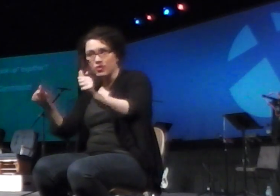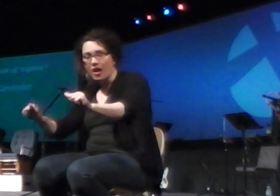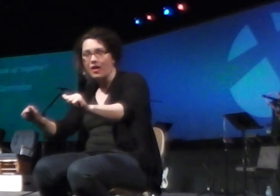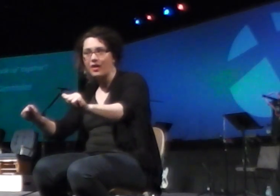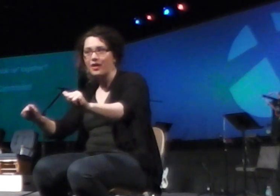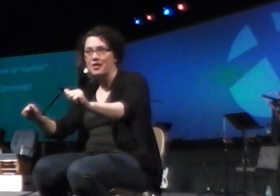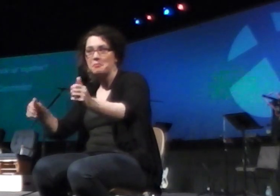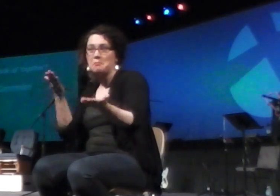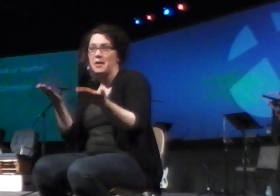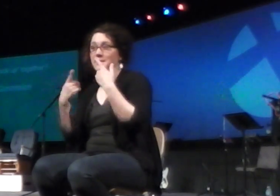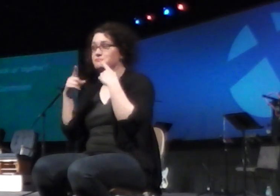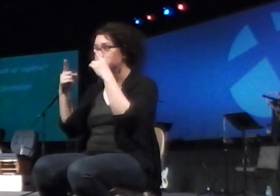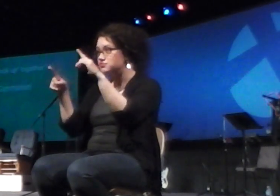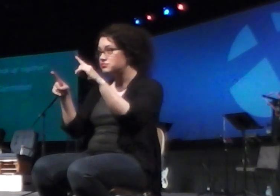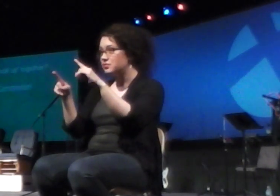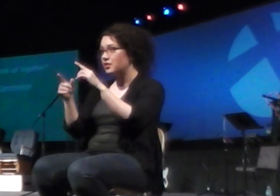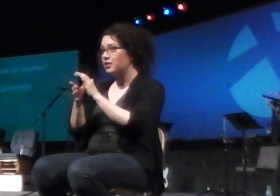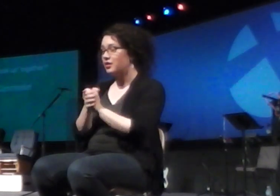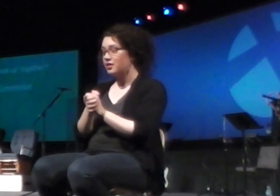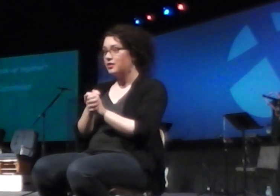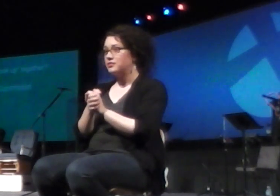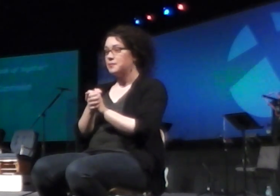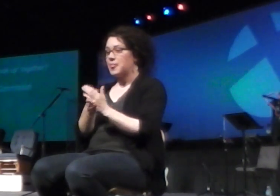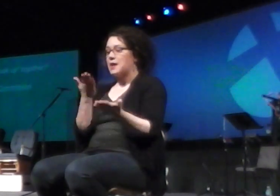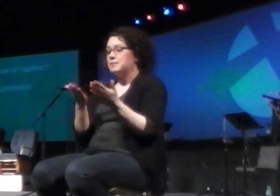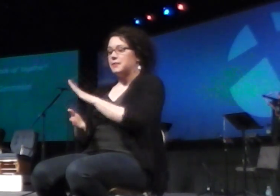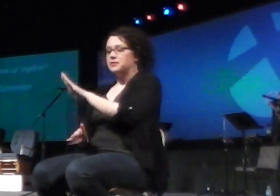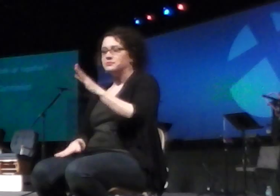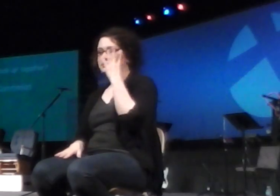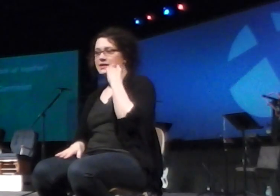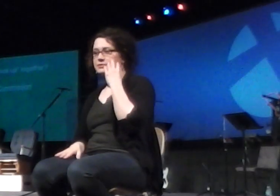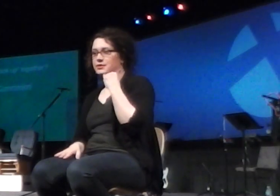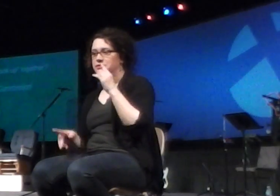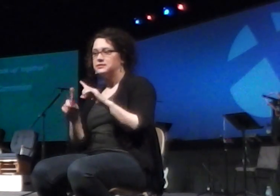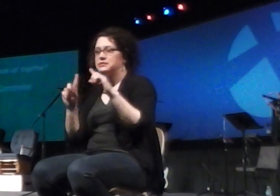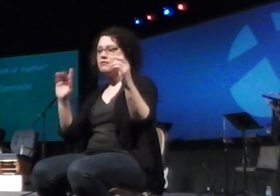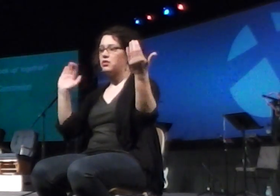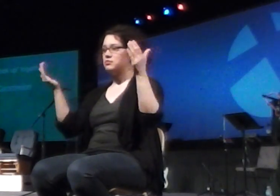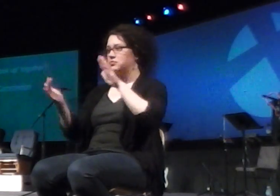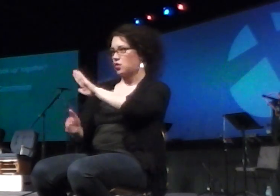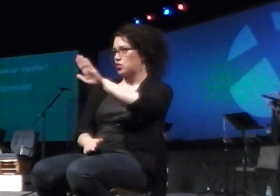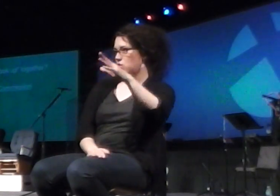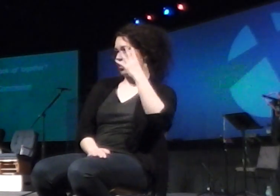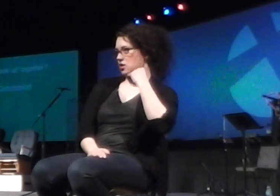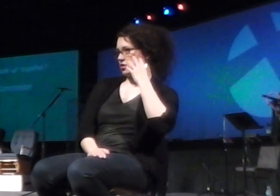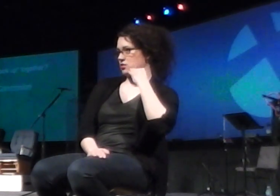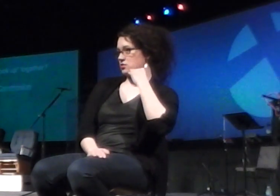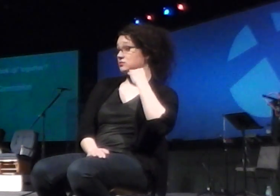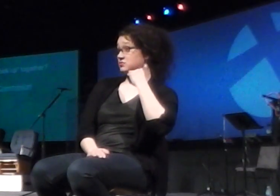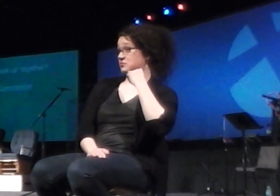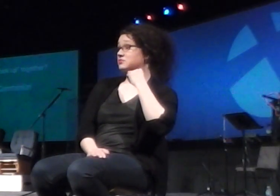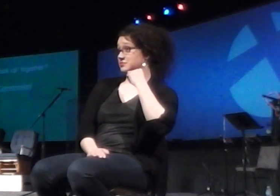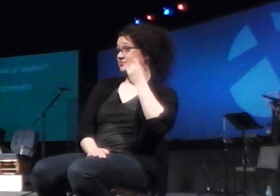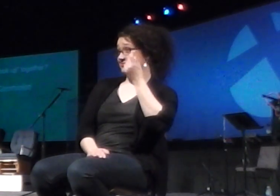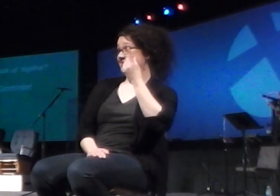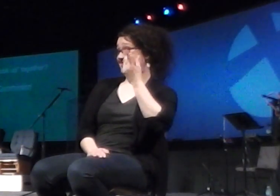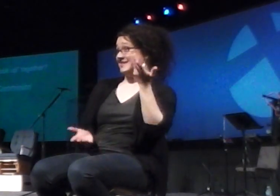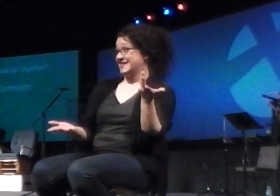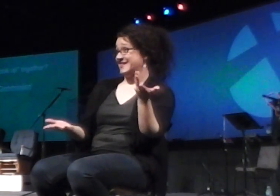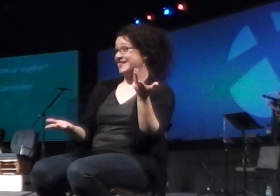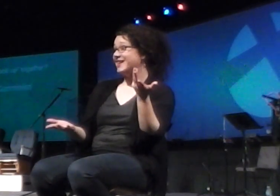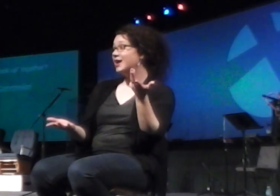look different for them than it did for you in your generation. Are we preaching that in the church?